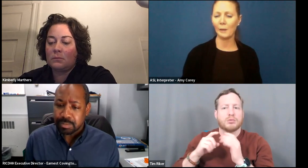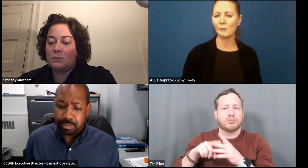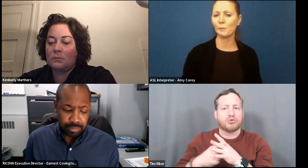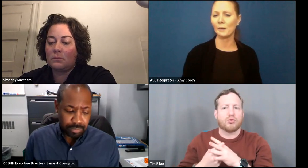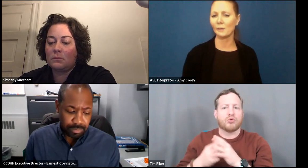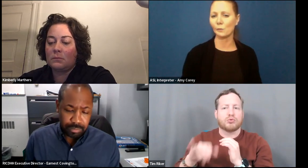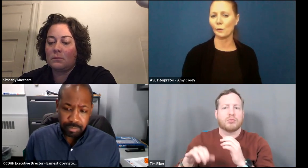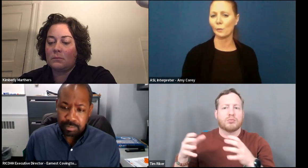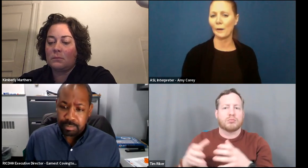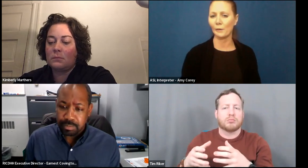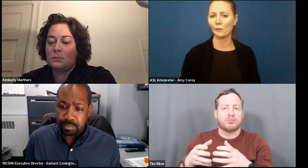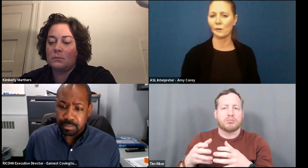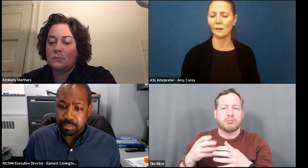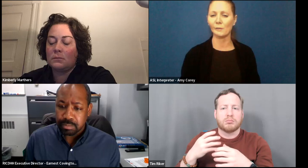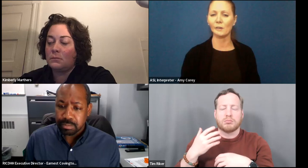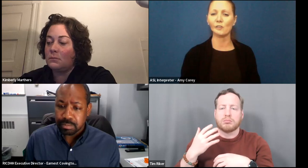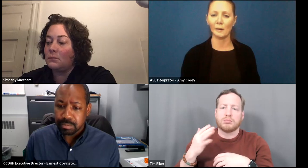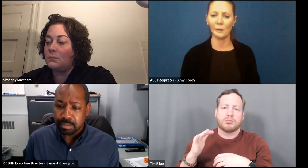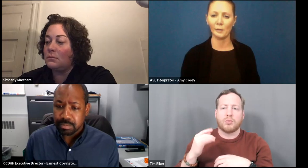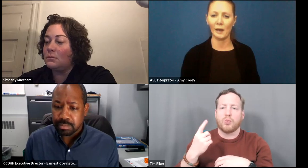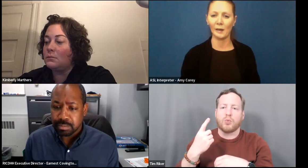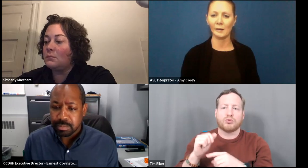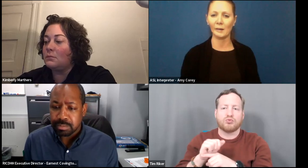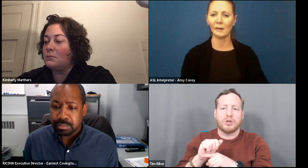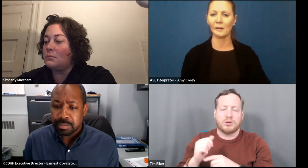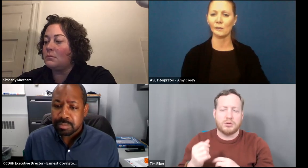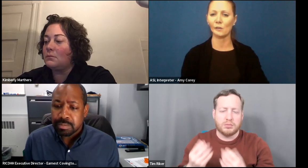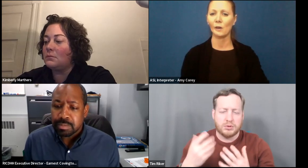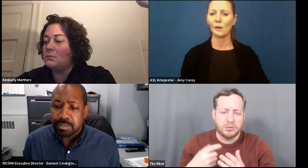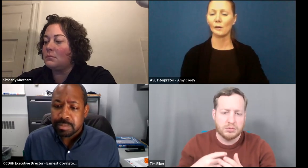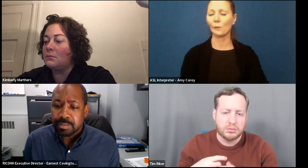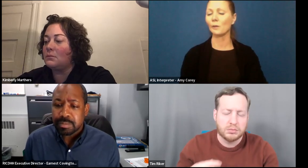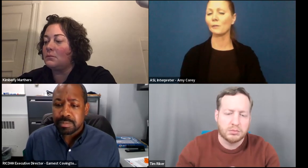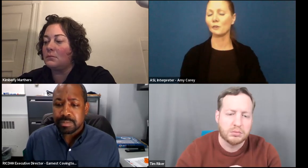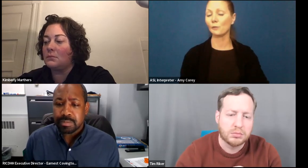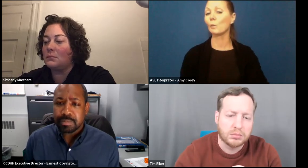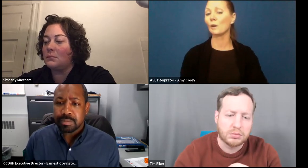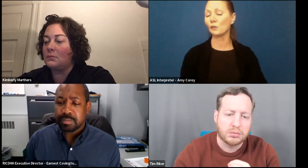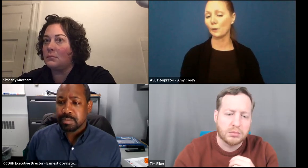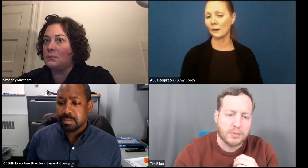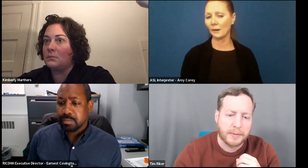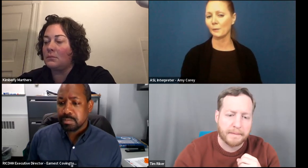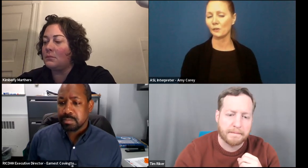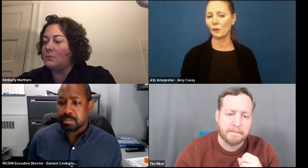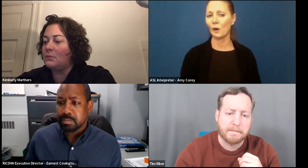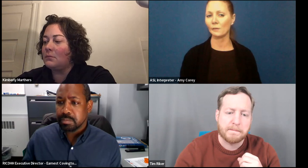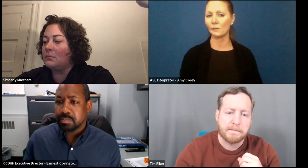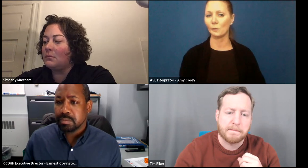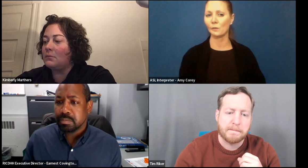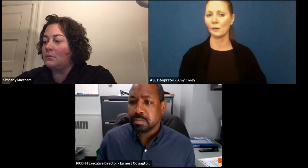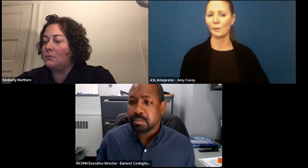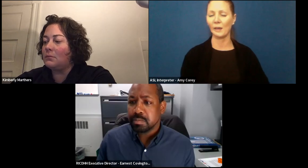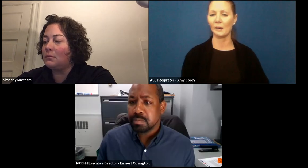wondering how much money is required to kind of initiate that, and even just for one training, how much the